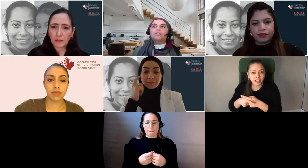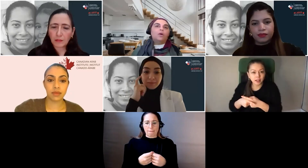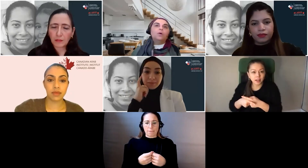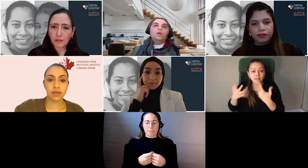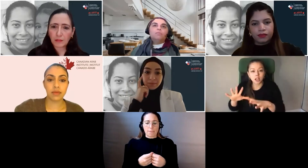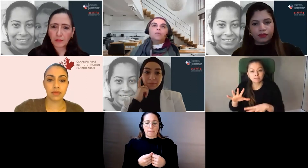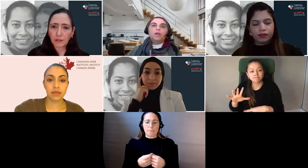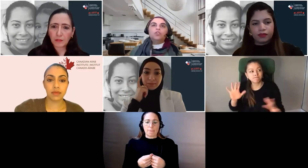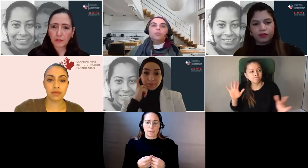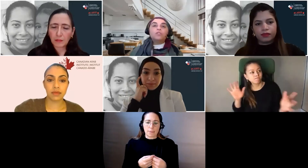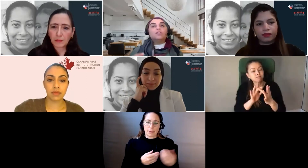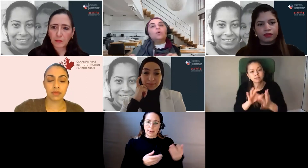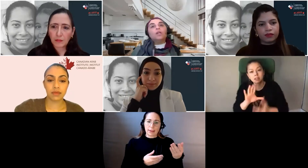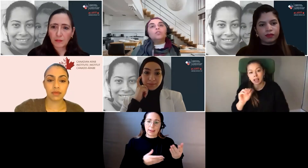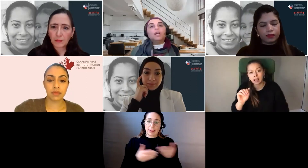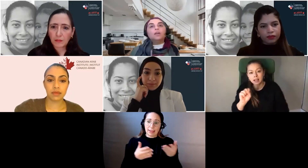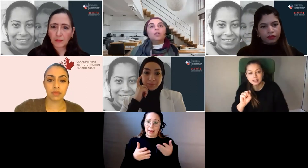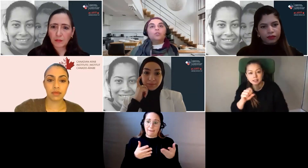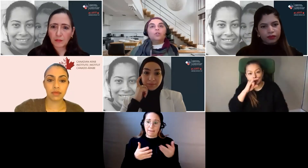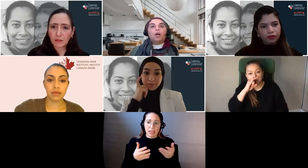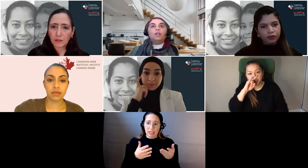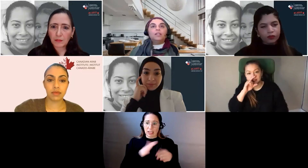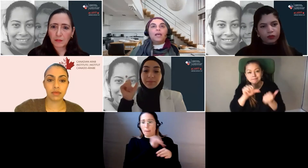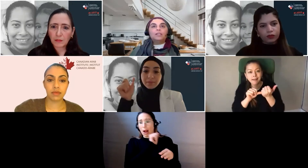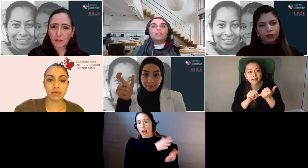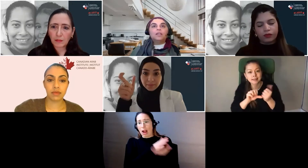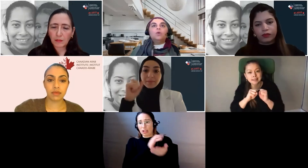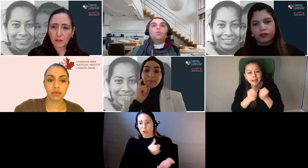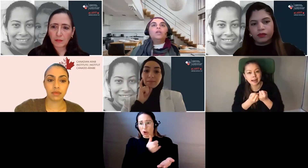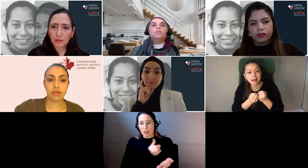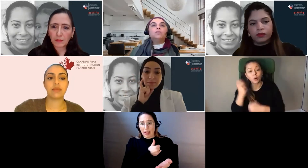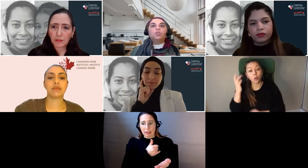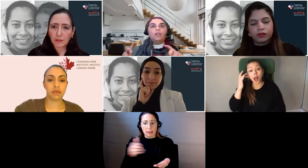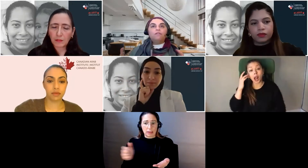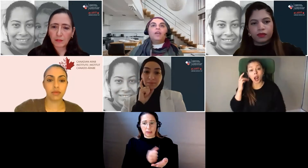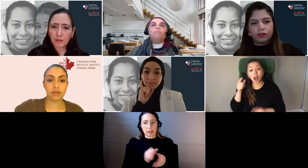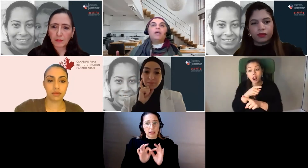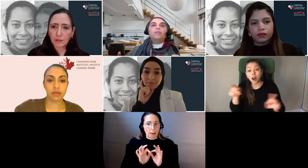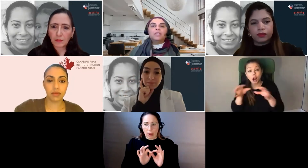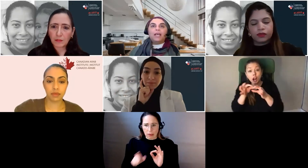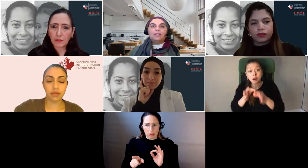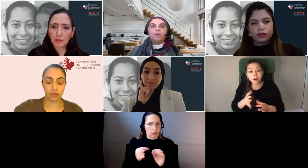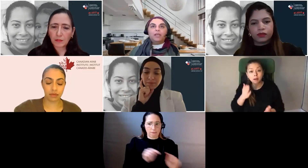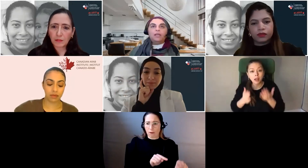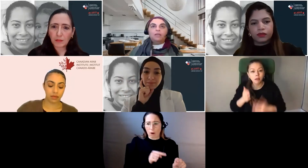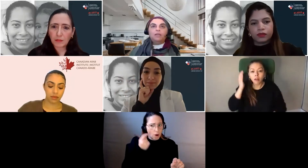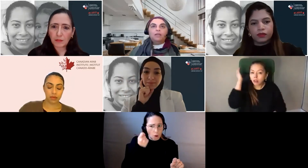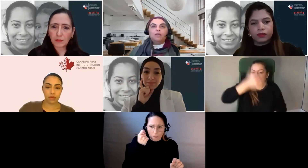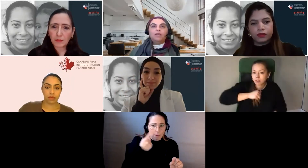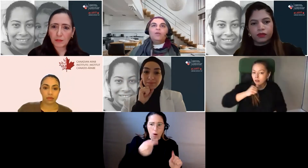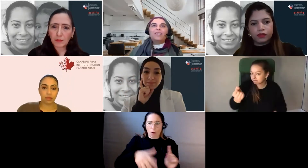because interpreters that don't understand the cultural context would really frame parents as